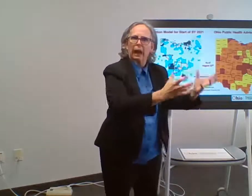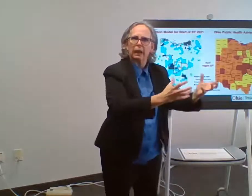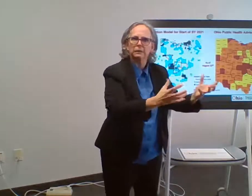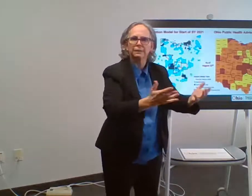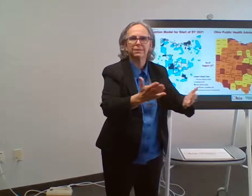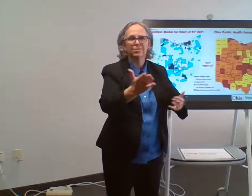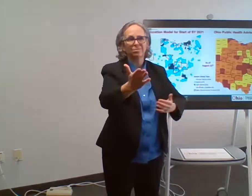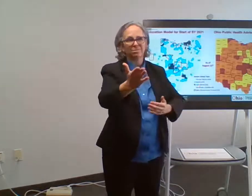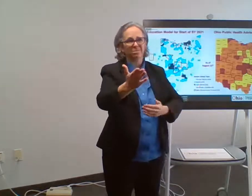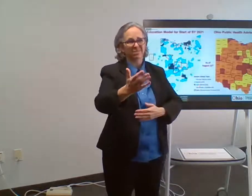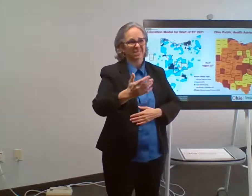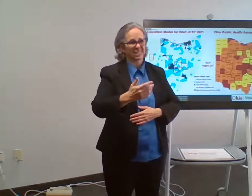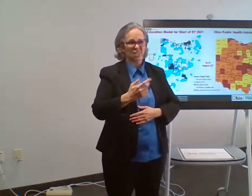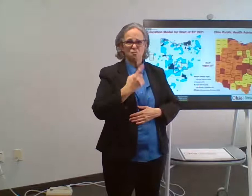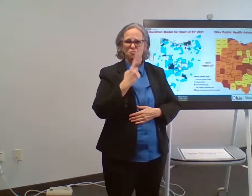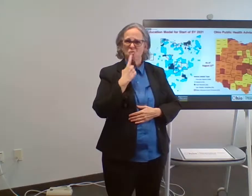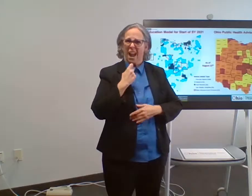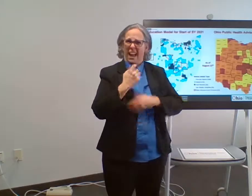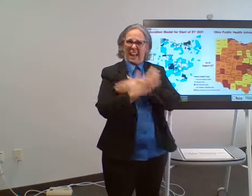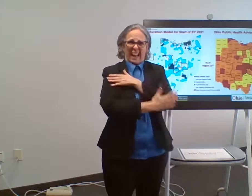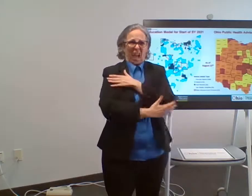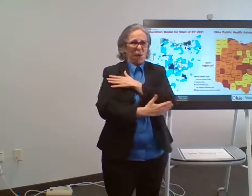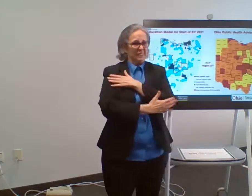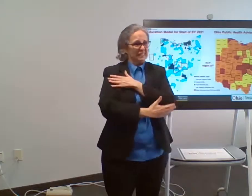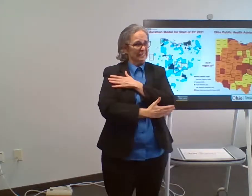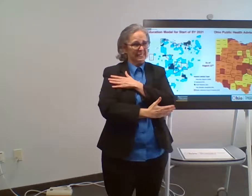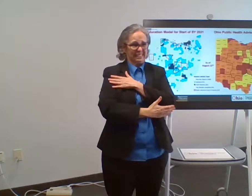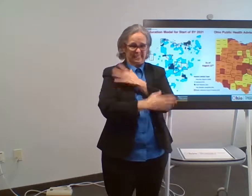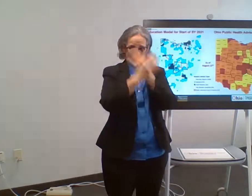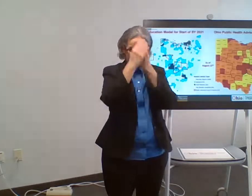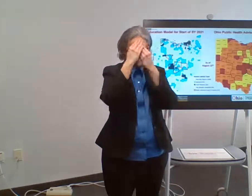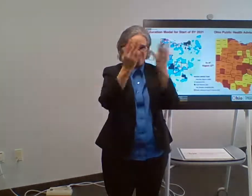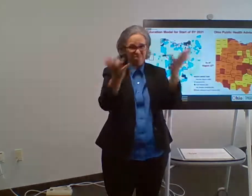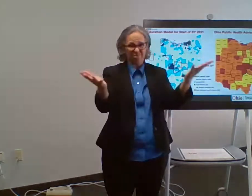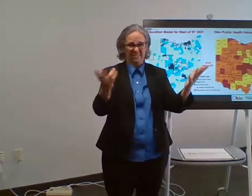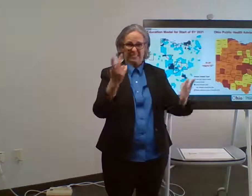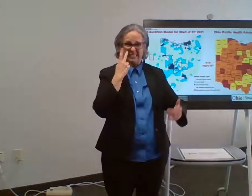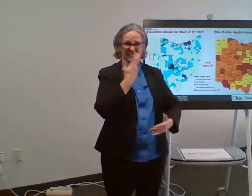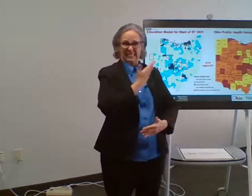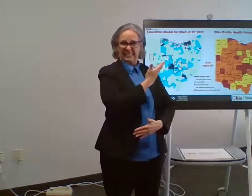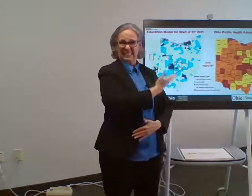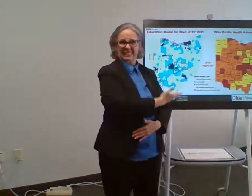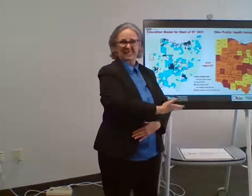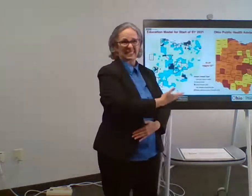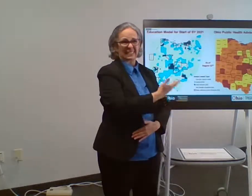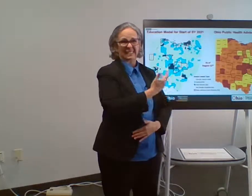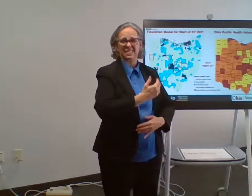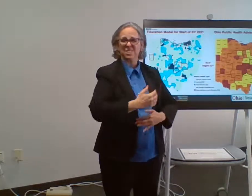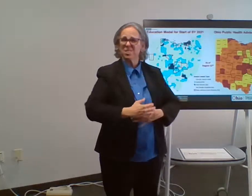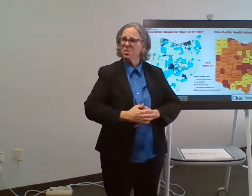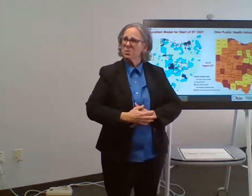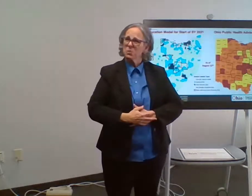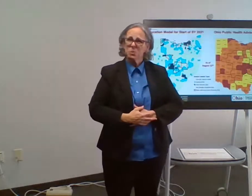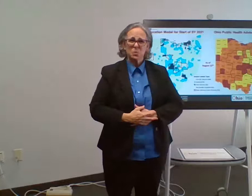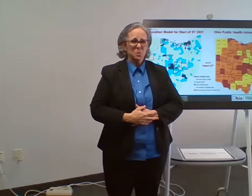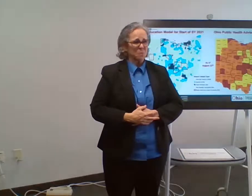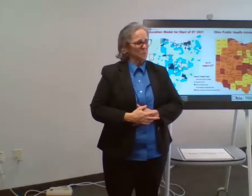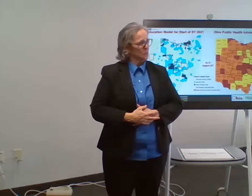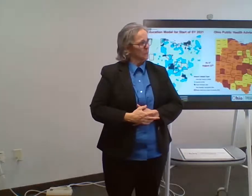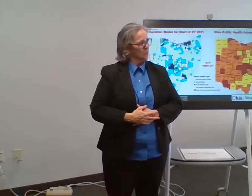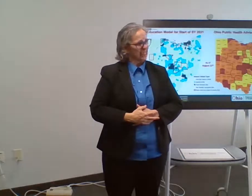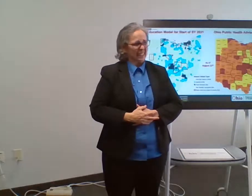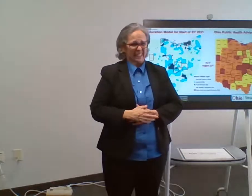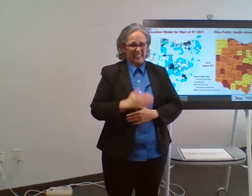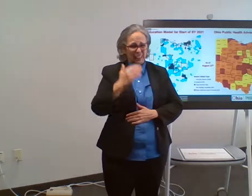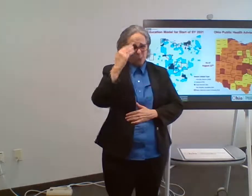these are the red counties, these are the ones we're seeing right now with the most spread. But it's important, it's an important principle, I think, for all of us, whether we're yellow